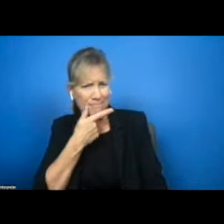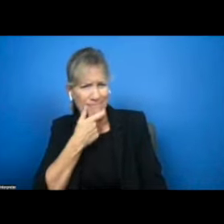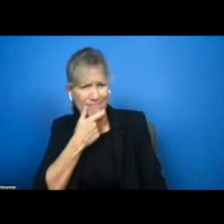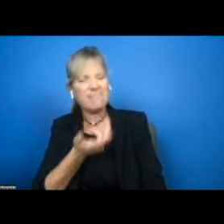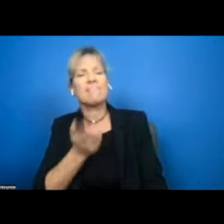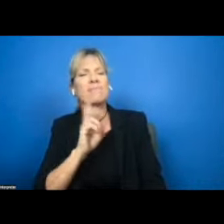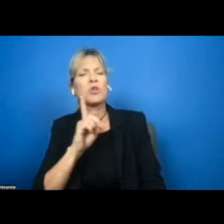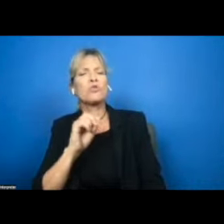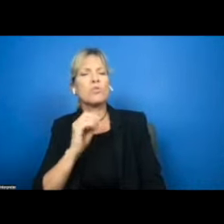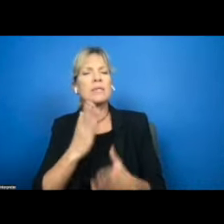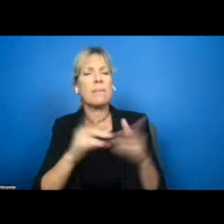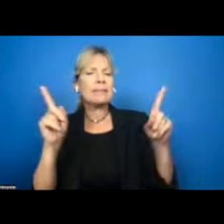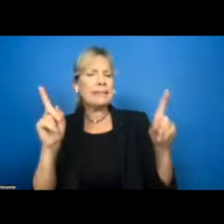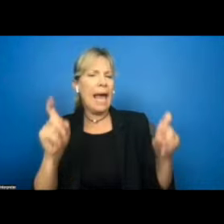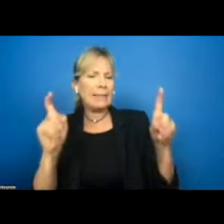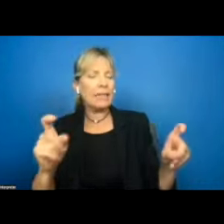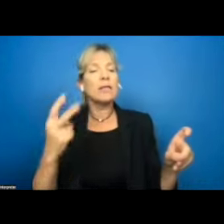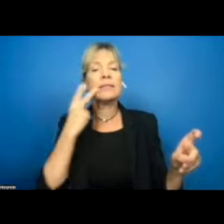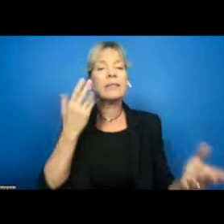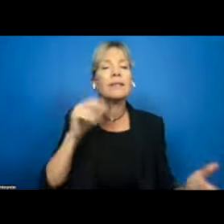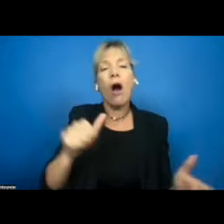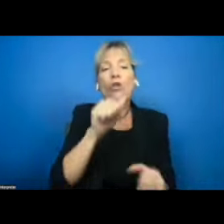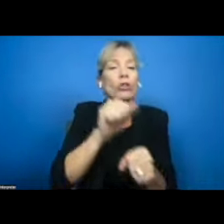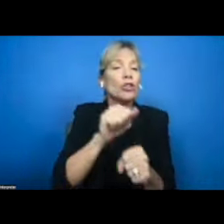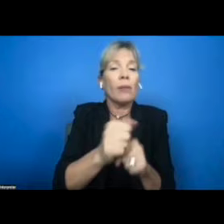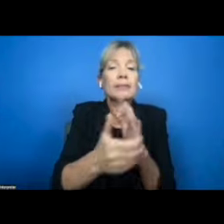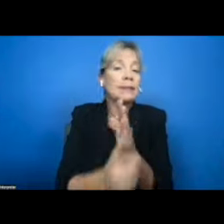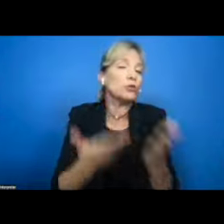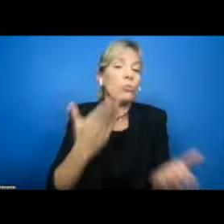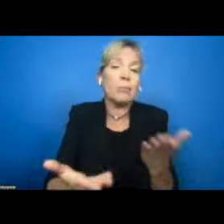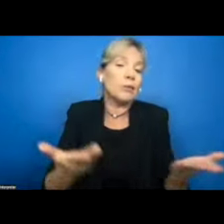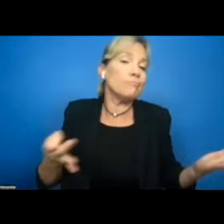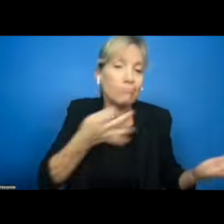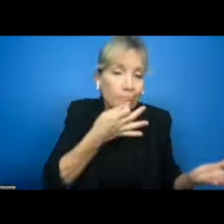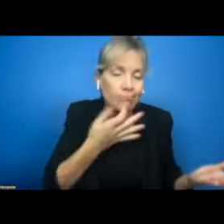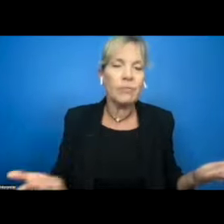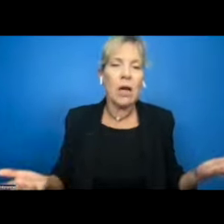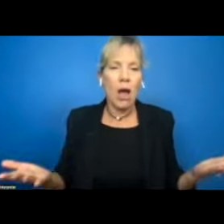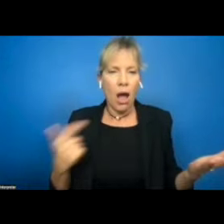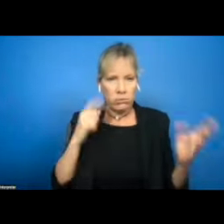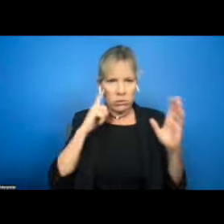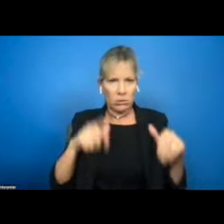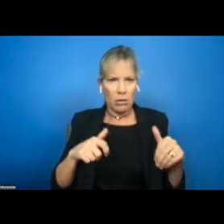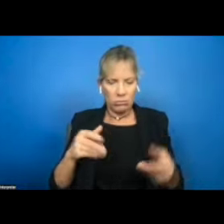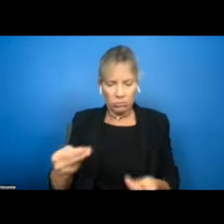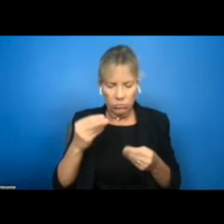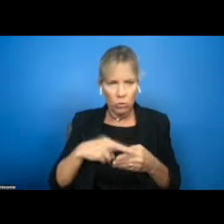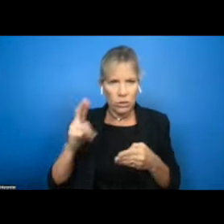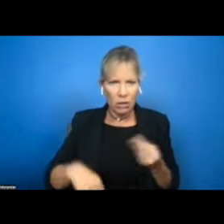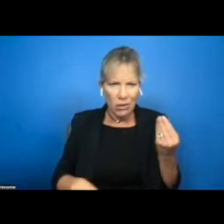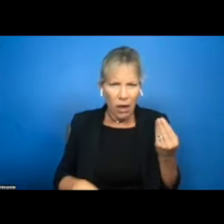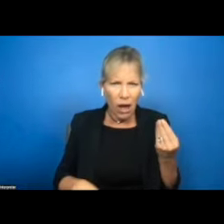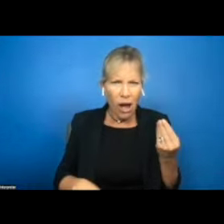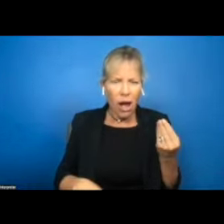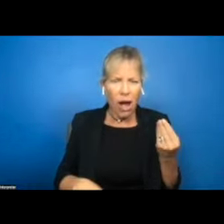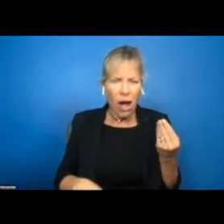let's do some tests to see what other occupations you might be good at. I was stunned to get back the results. They were things